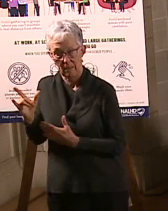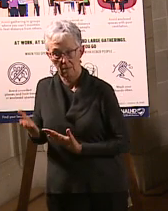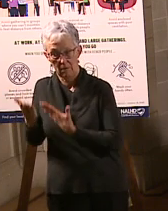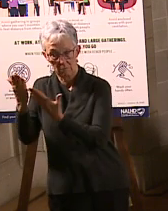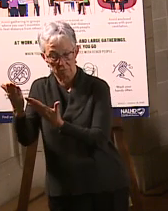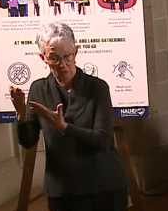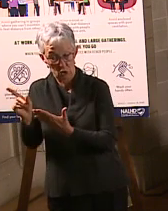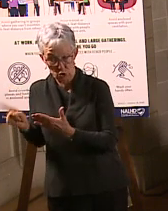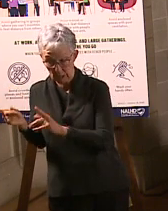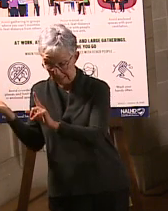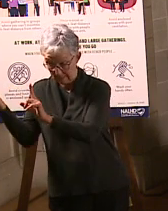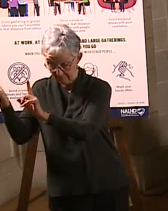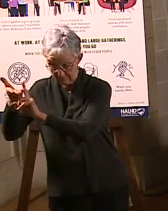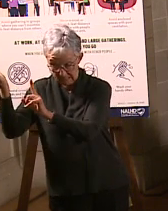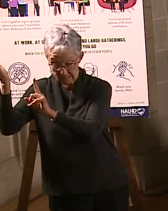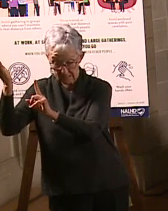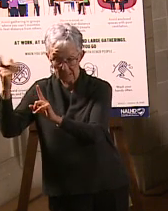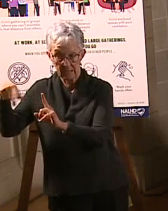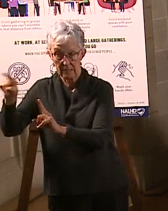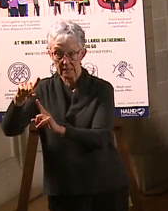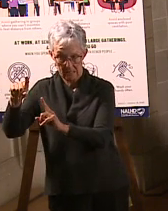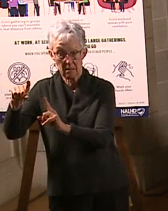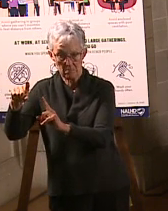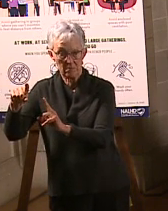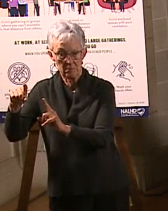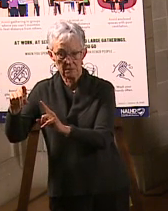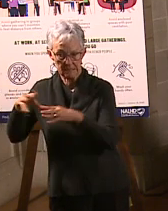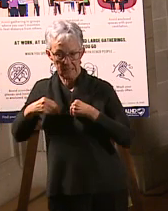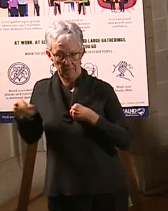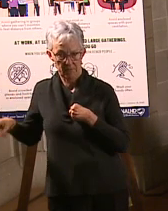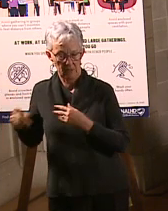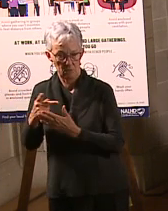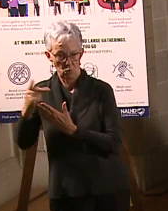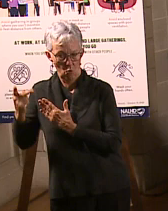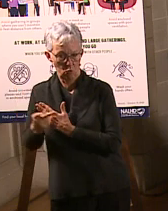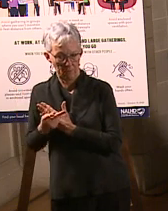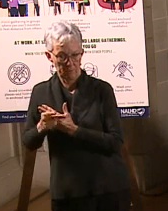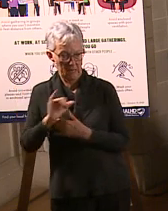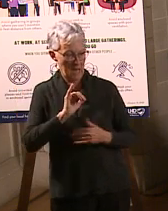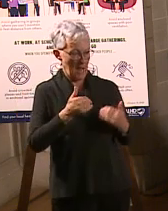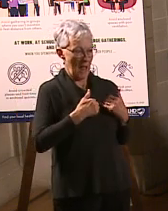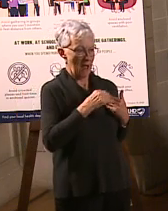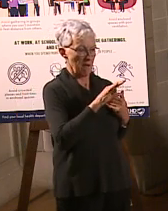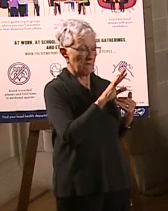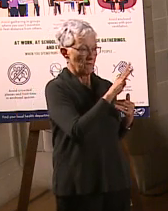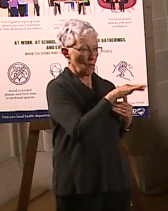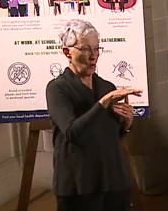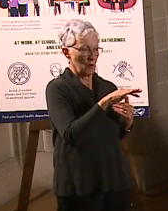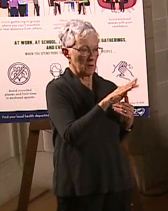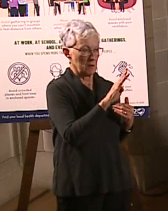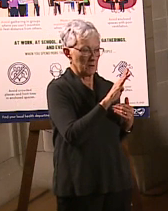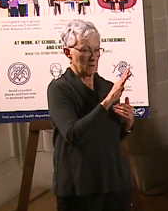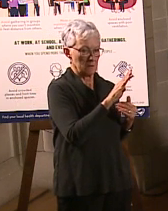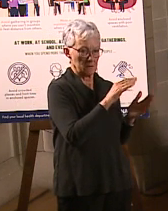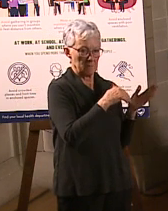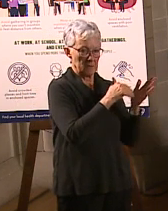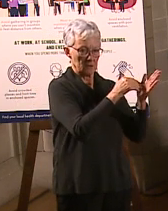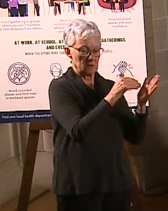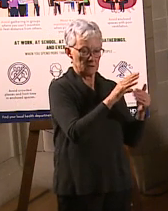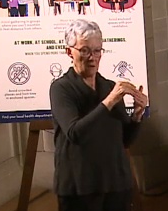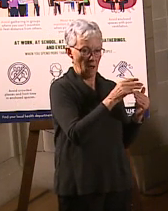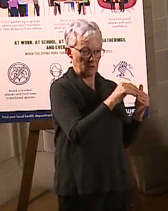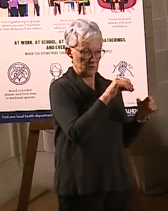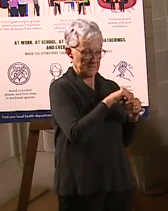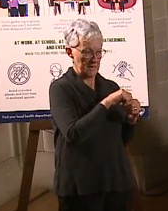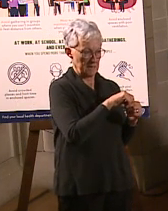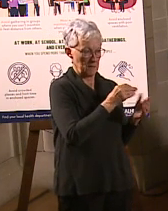to have more money, there is more money available. Because I also left about $44 million within the budget for legislative priorities and initiatives. So